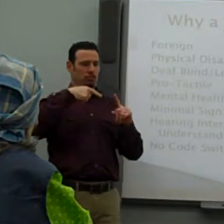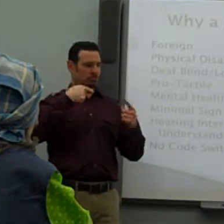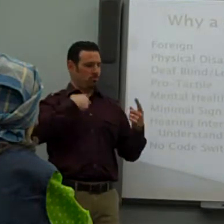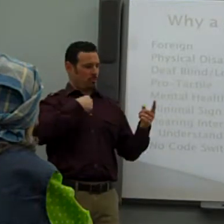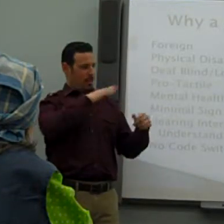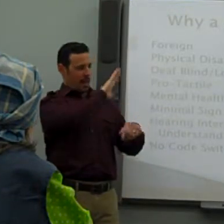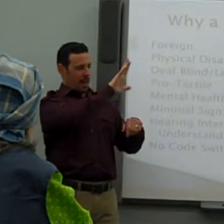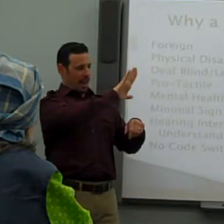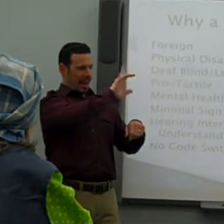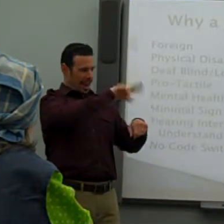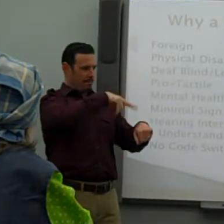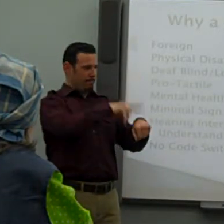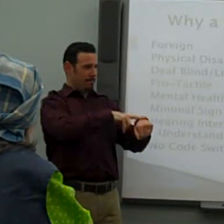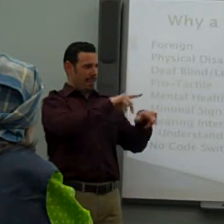CDI.